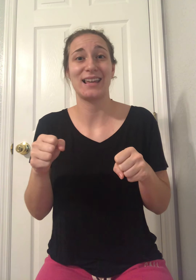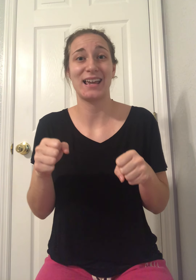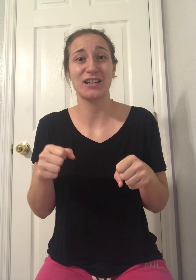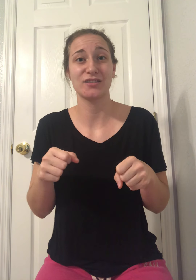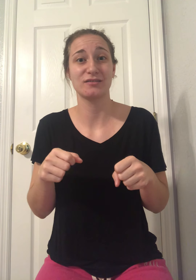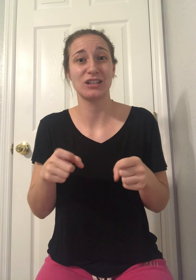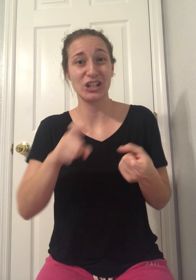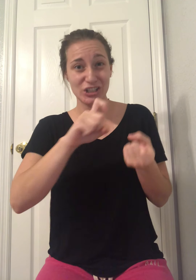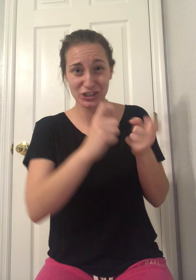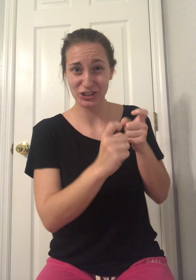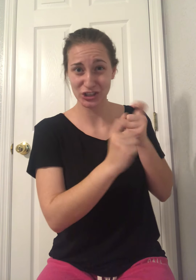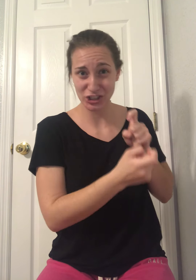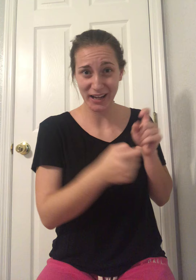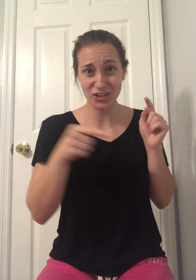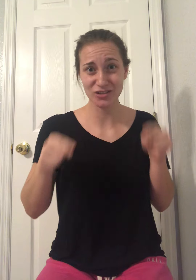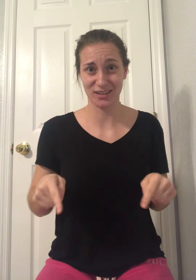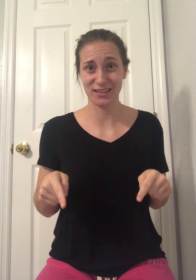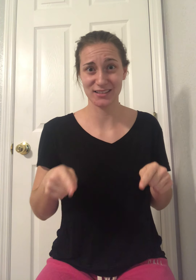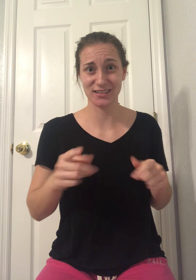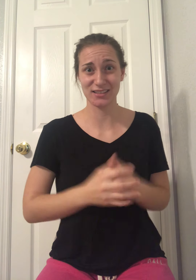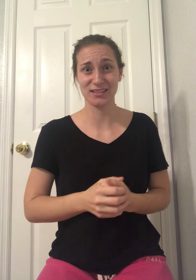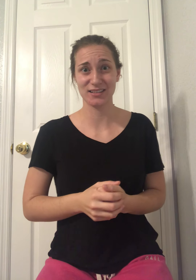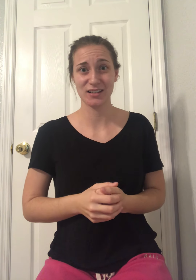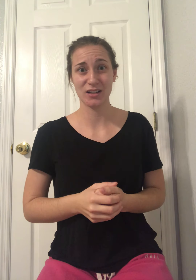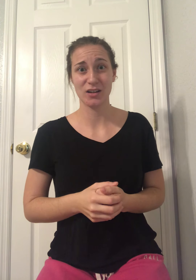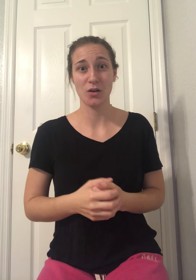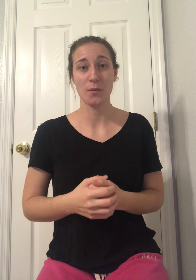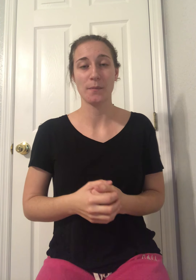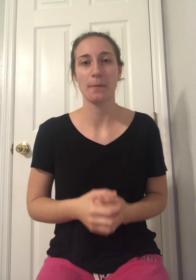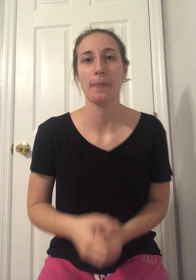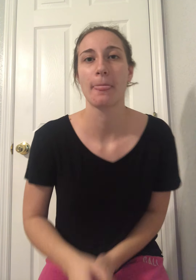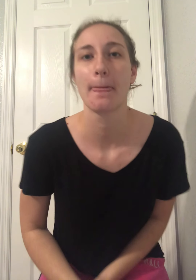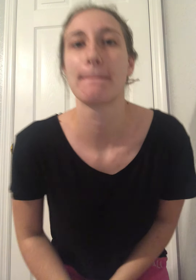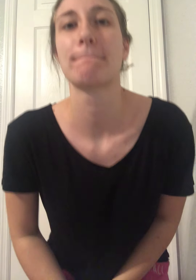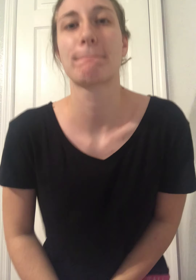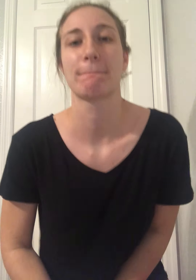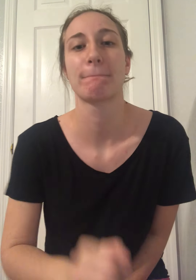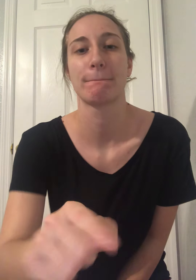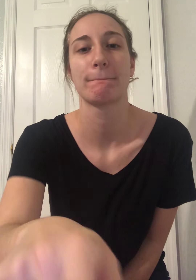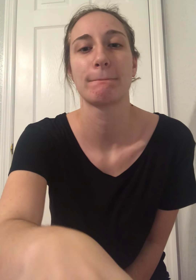managing life transitions. And I've packaged them in 3 R's.